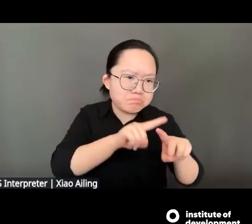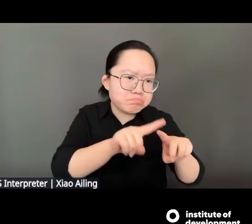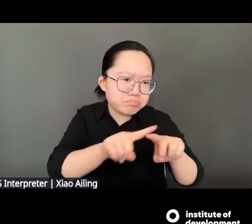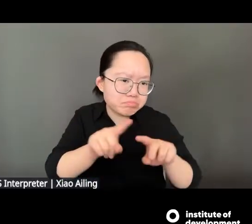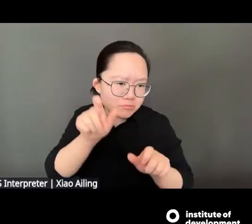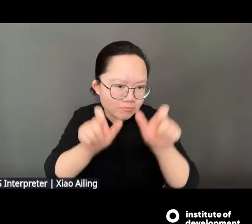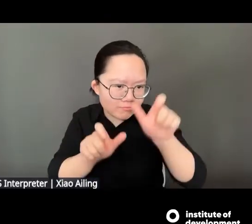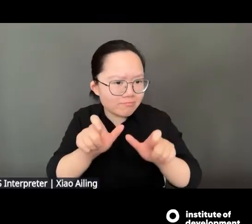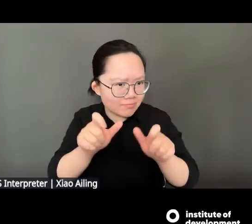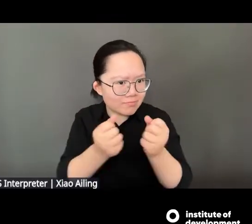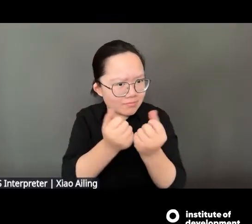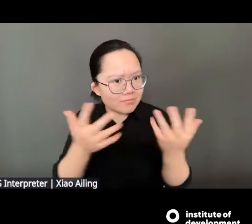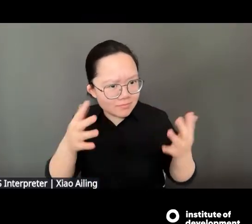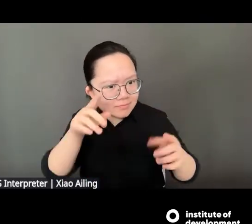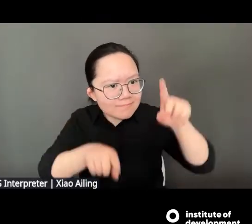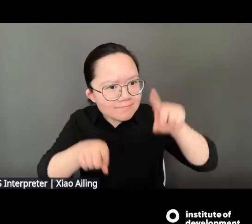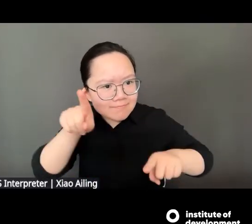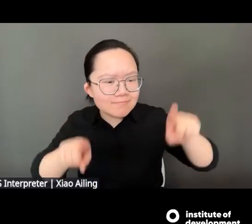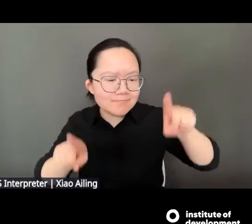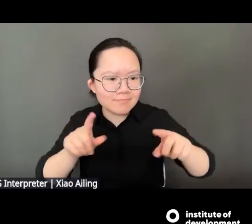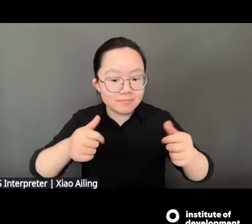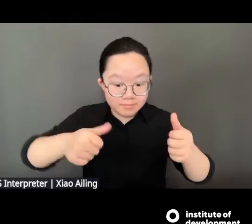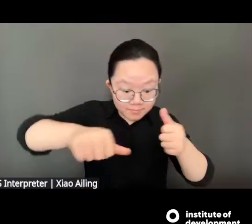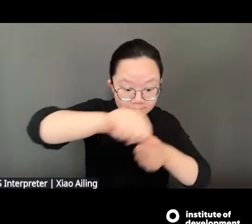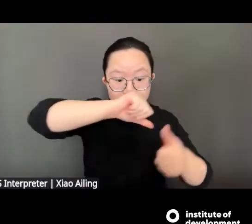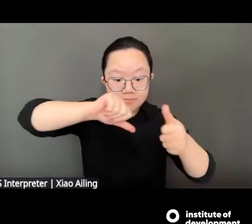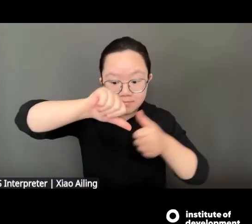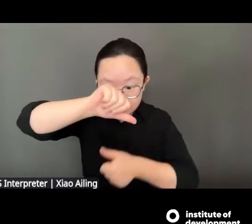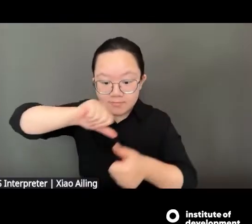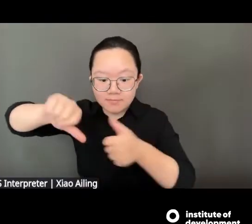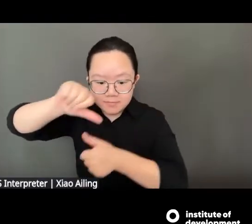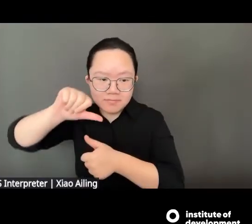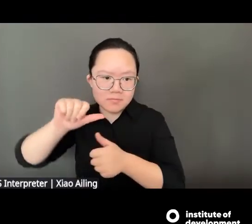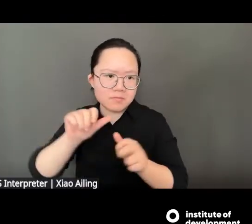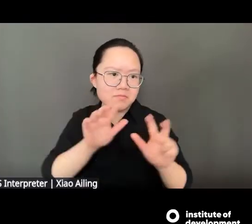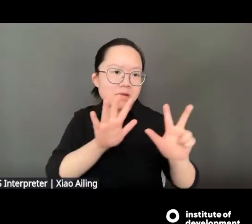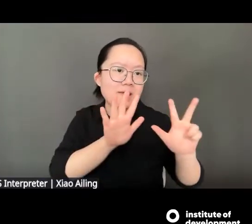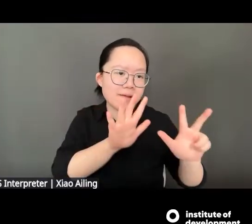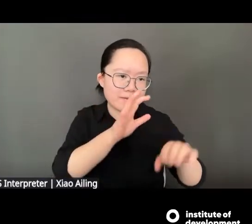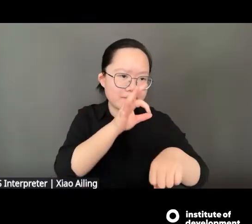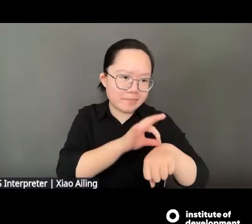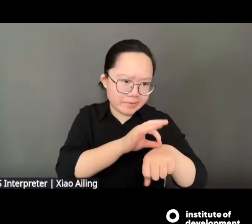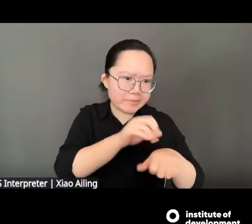have approximately 8 minutes. I'll do my best to keep us on time. And